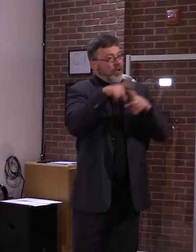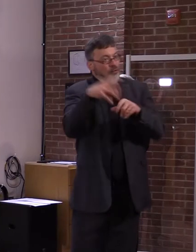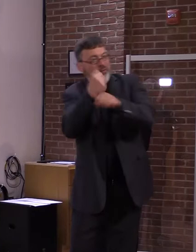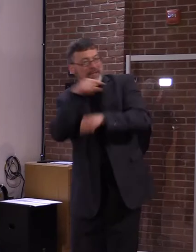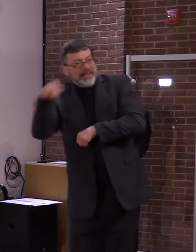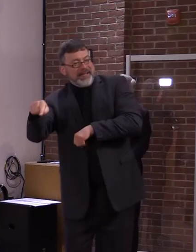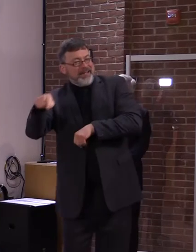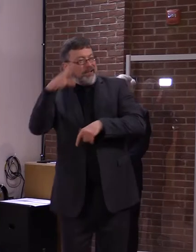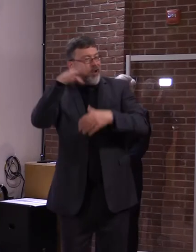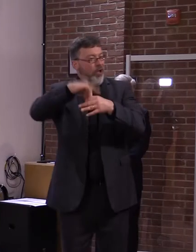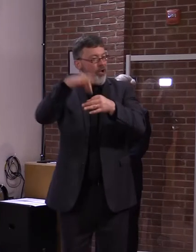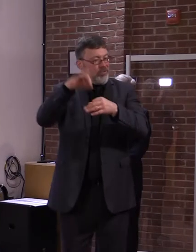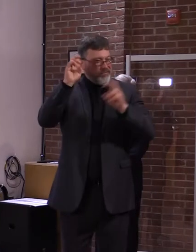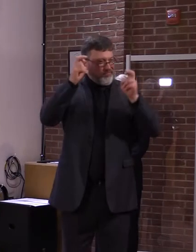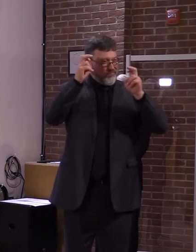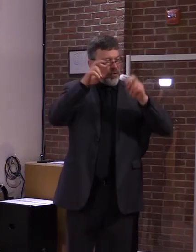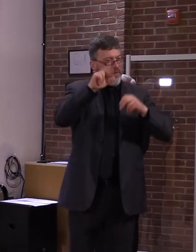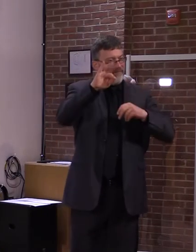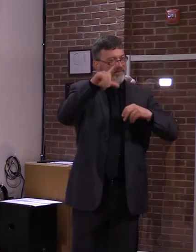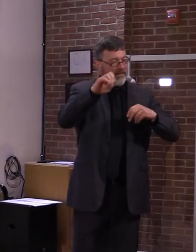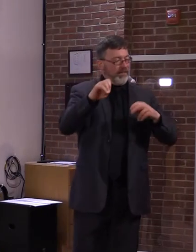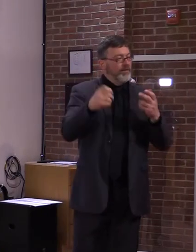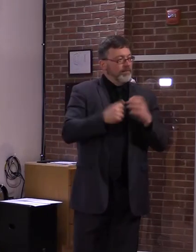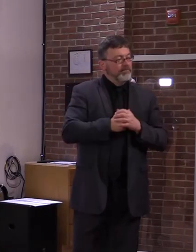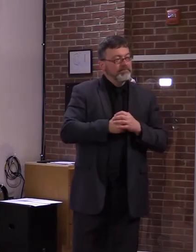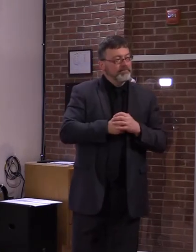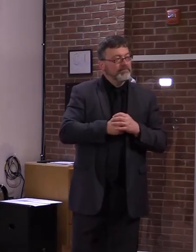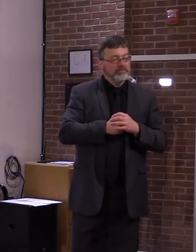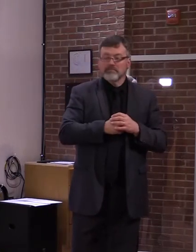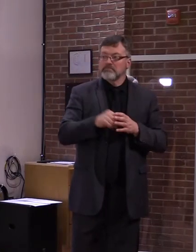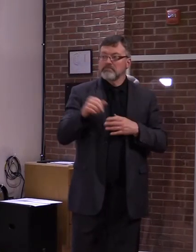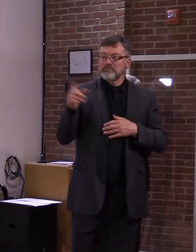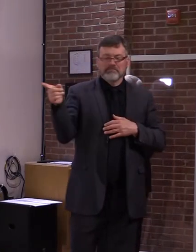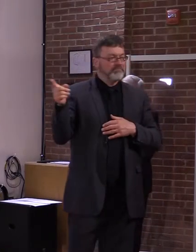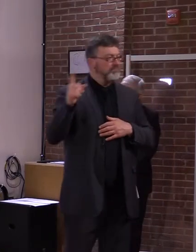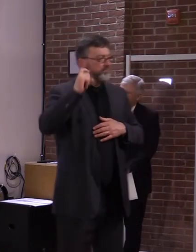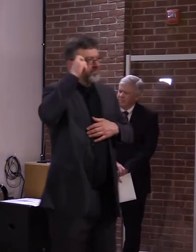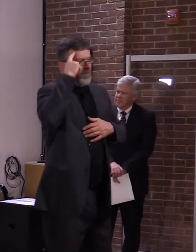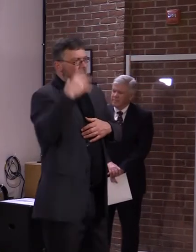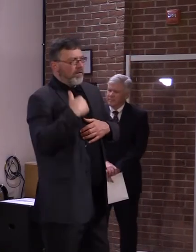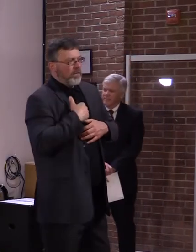how well it worked to see if this will help Vermont reach its goal?